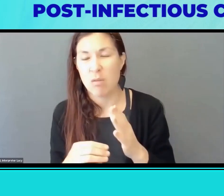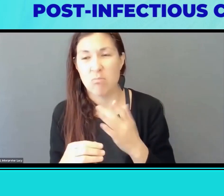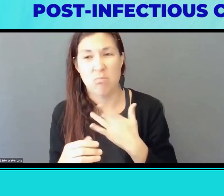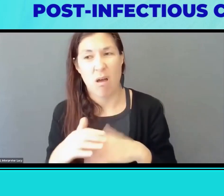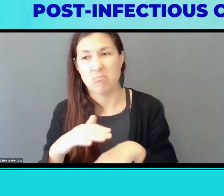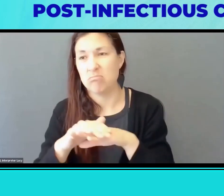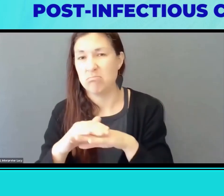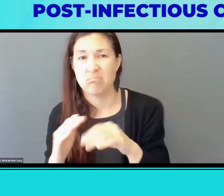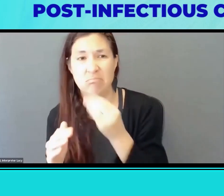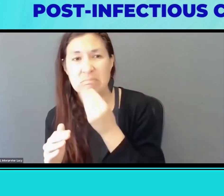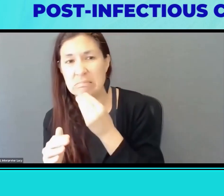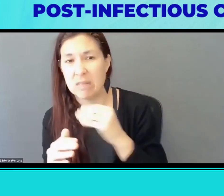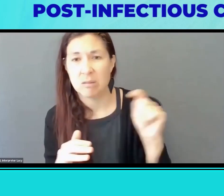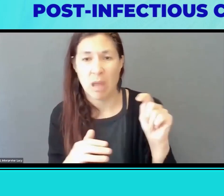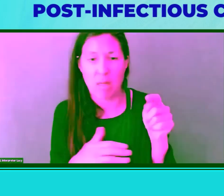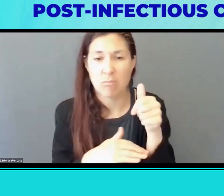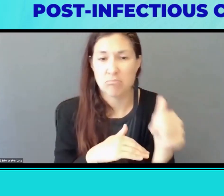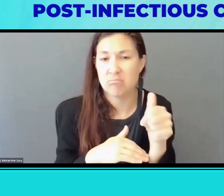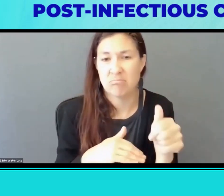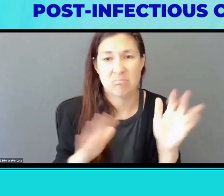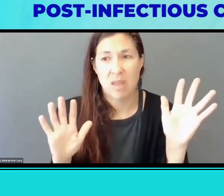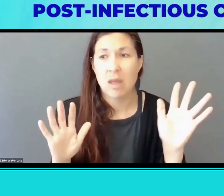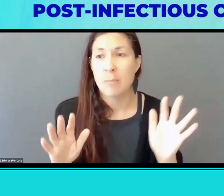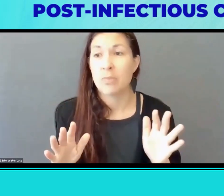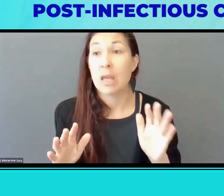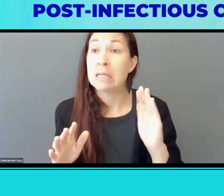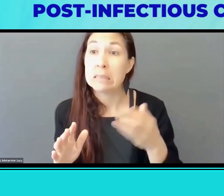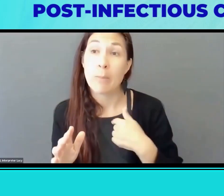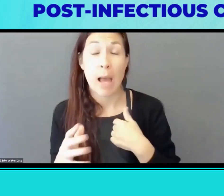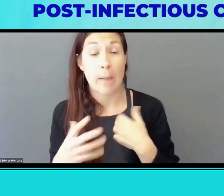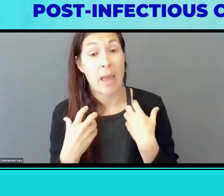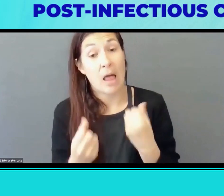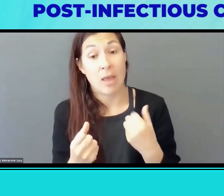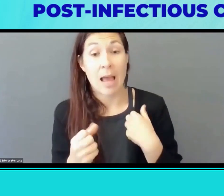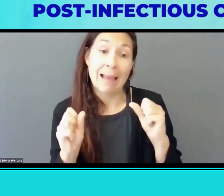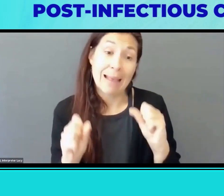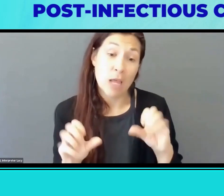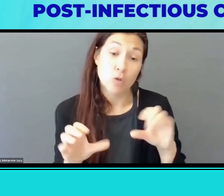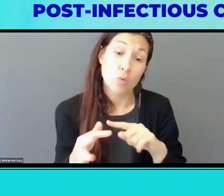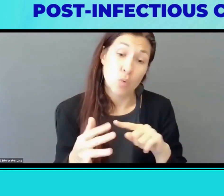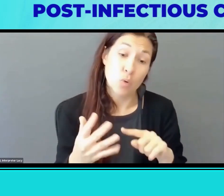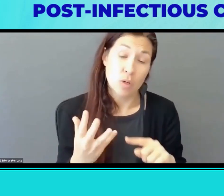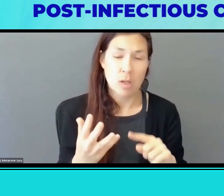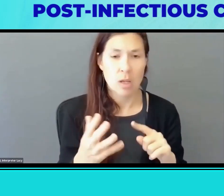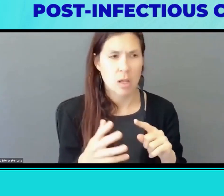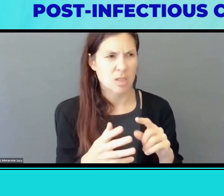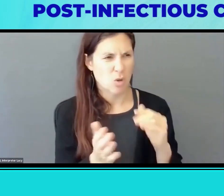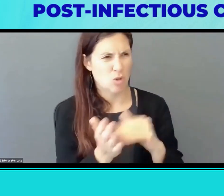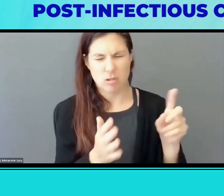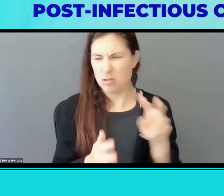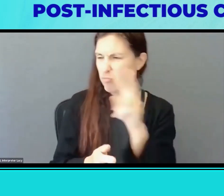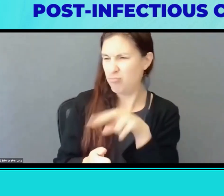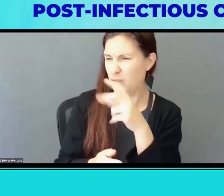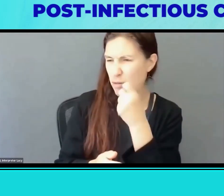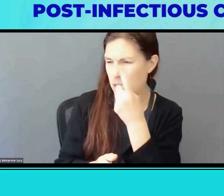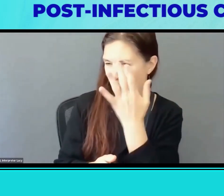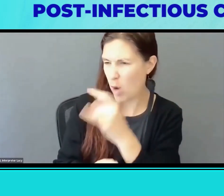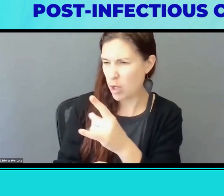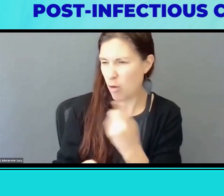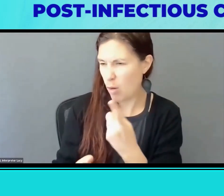holding degrees from Princeton University and NYU. She advocates nationally with ME Action or hashtag